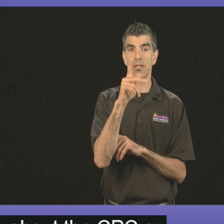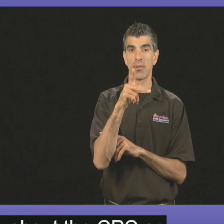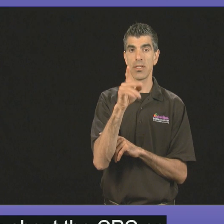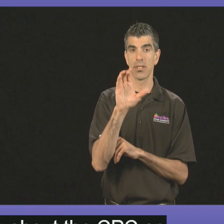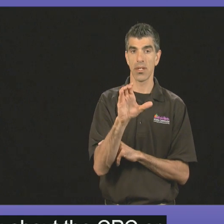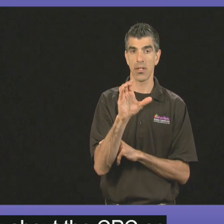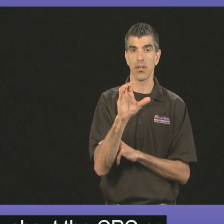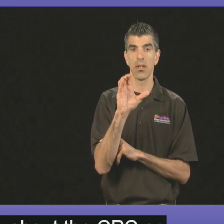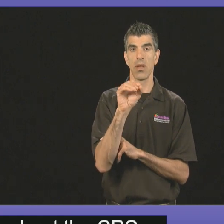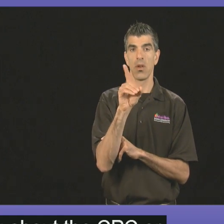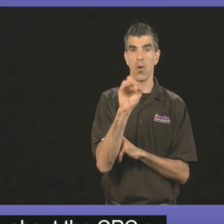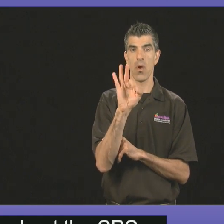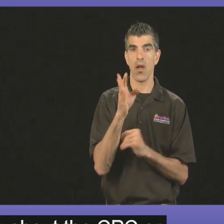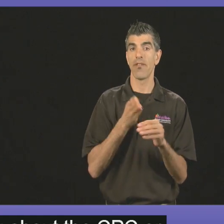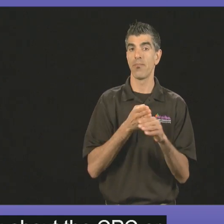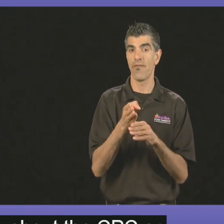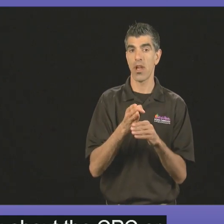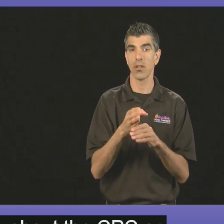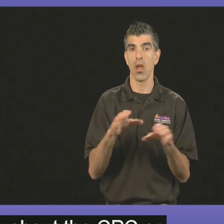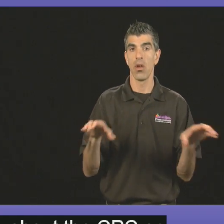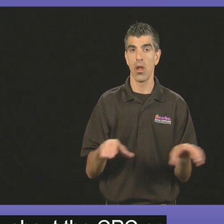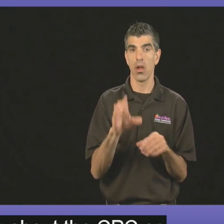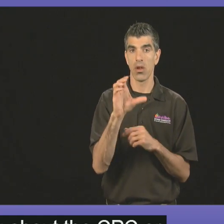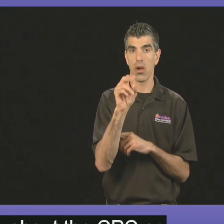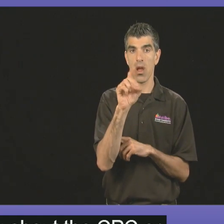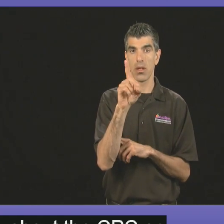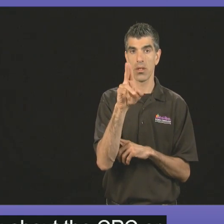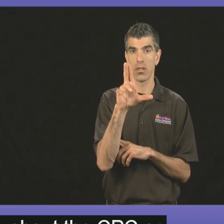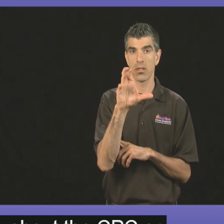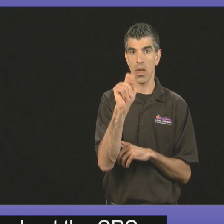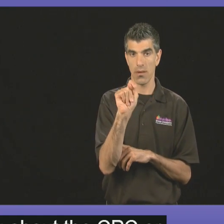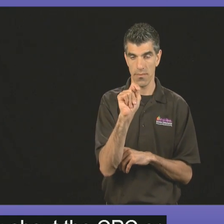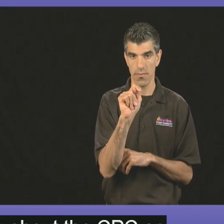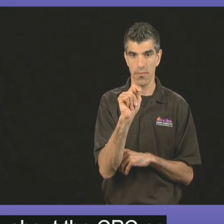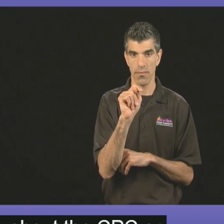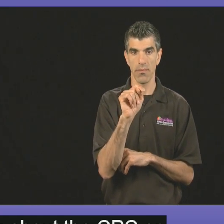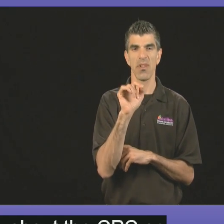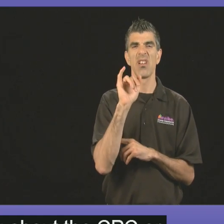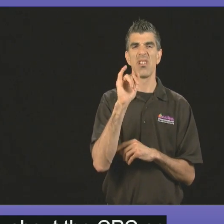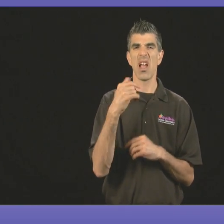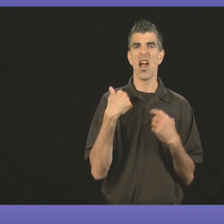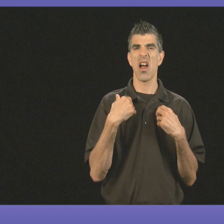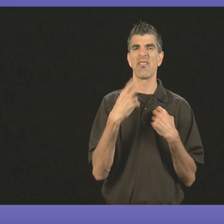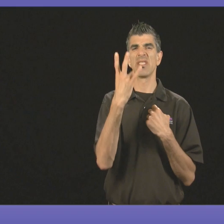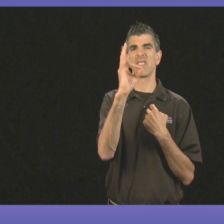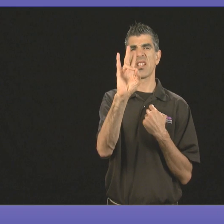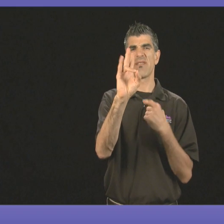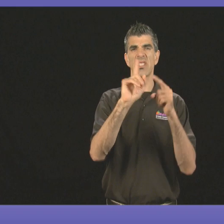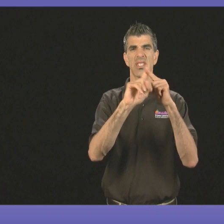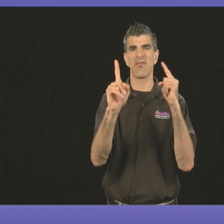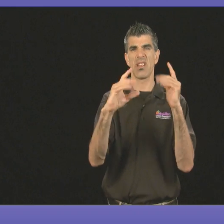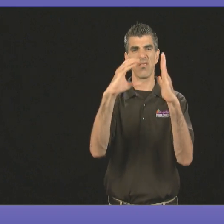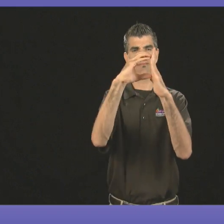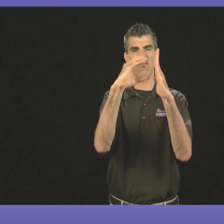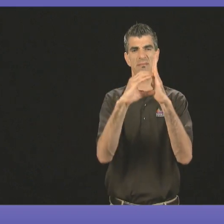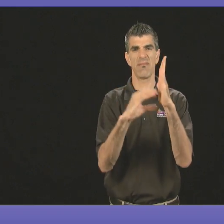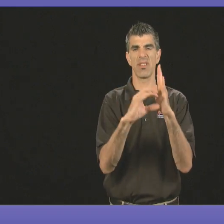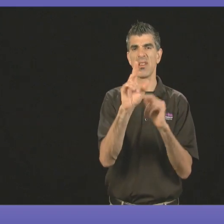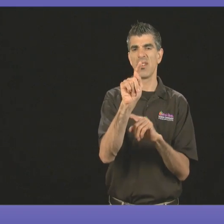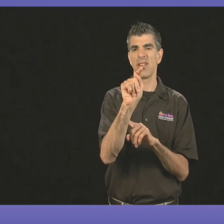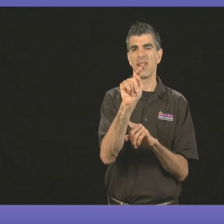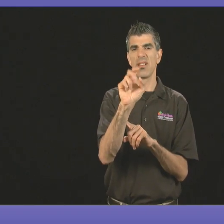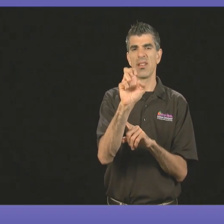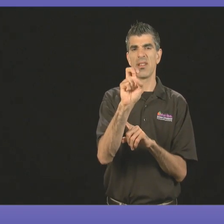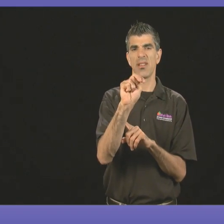Now I will talk about the CPC, or Code of Professional Conduct. The CPC has